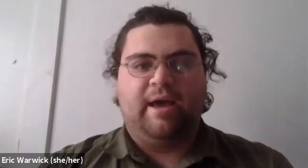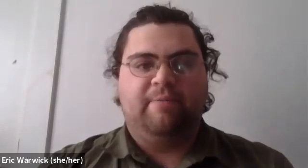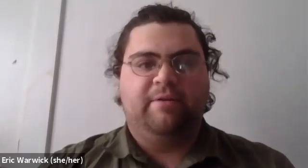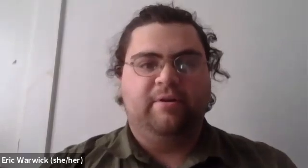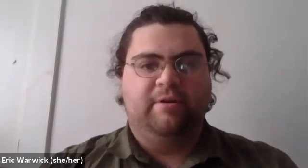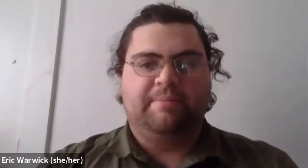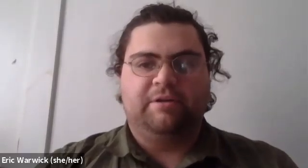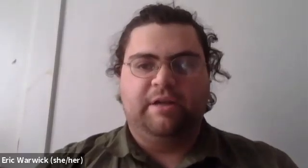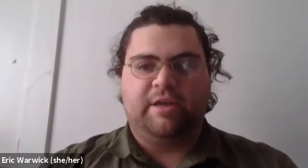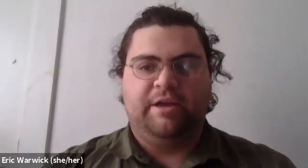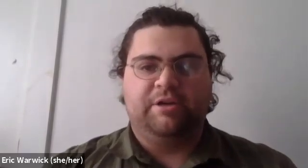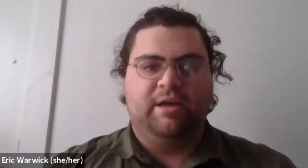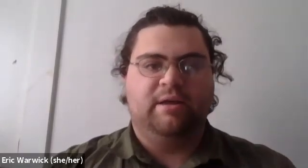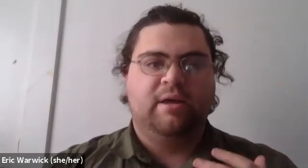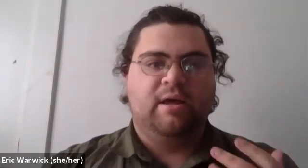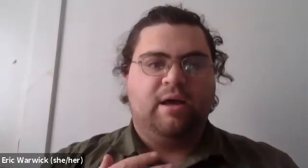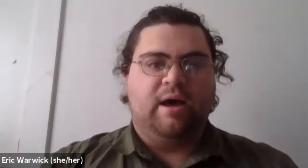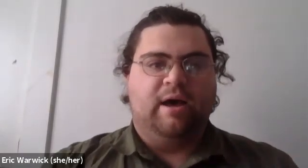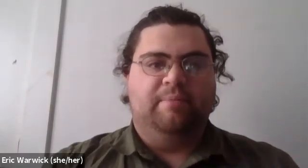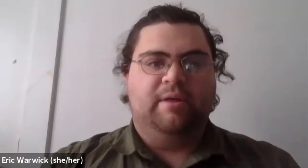And I went through special education